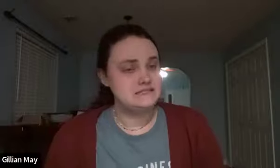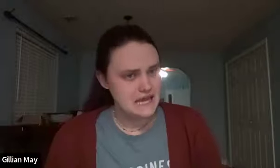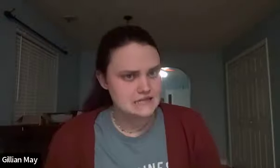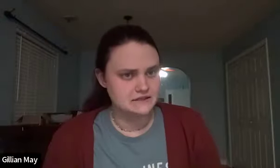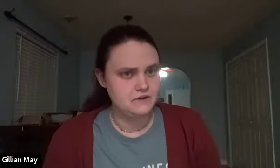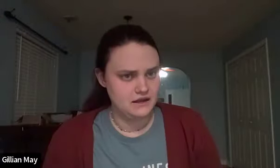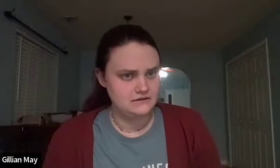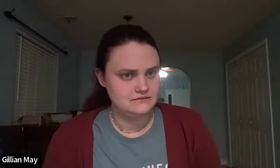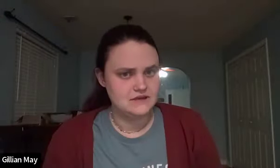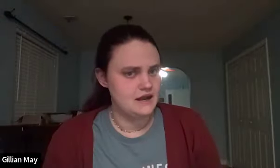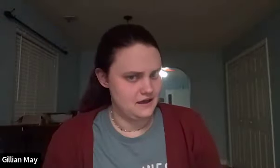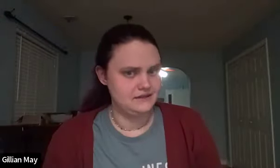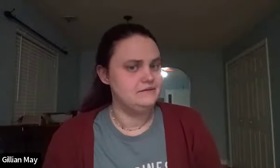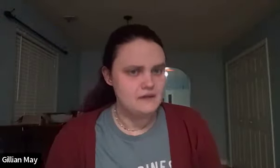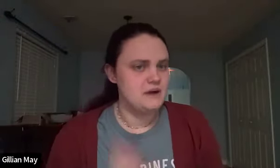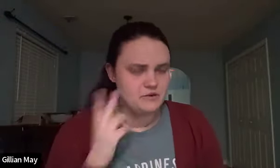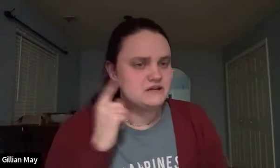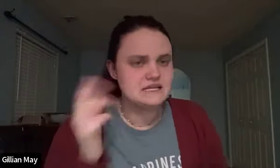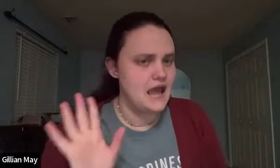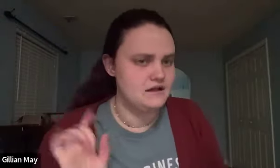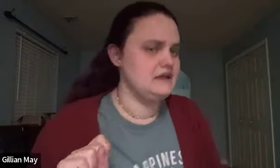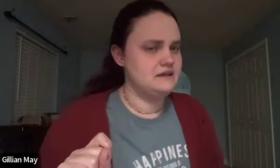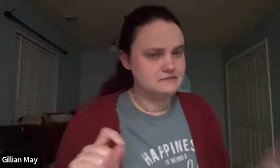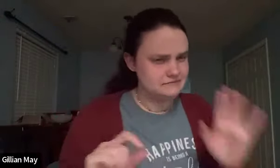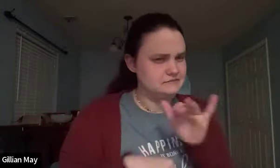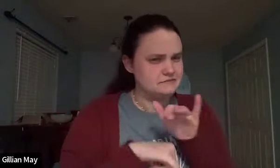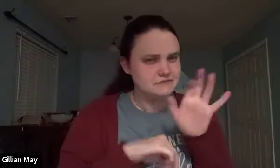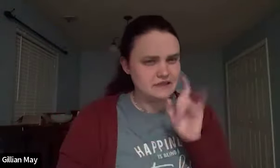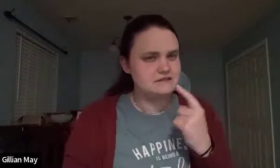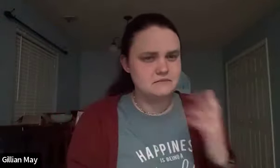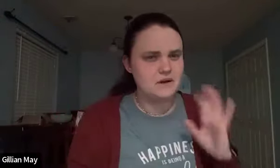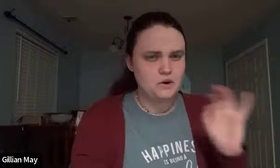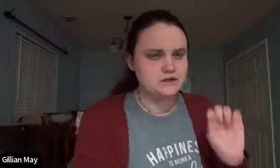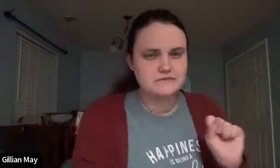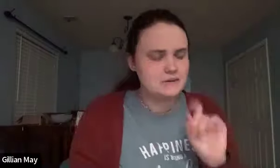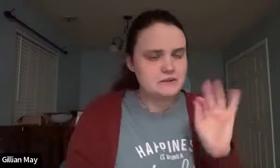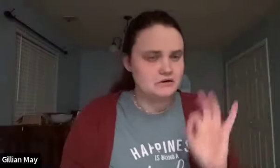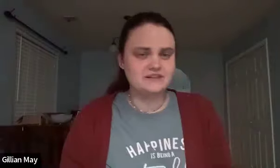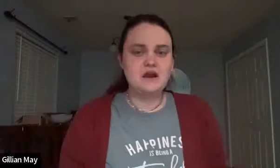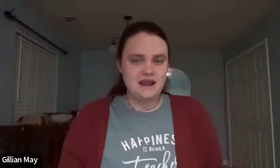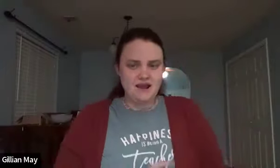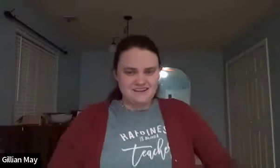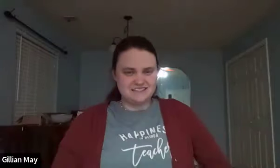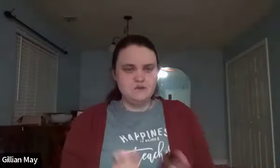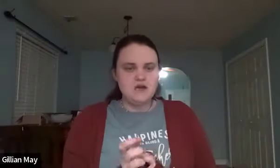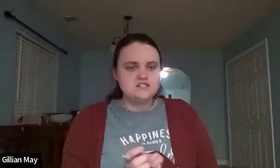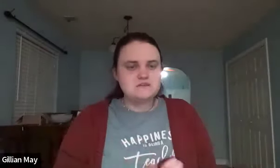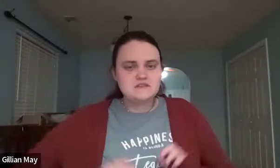It's Haley, right? Not Hallie. My brain wants to say Hallie. Again, like I said, my words may not be perfect. All right, awesome. So I think